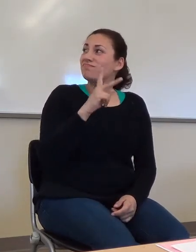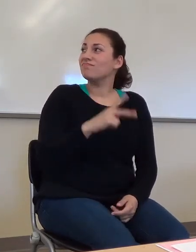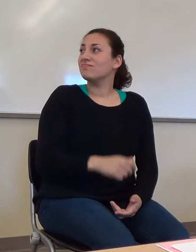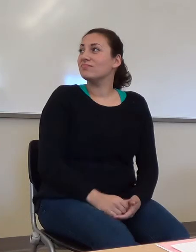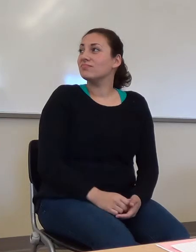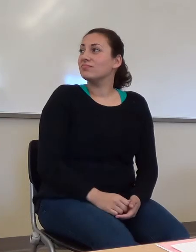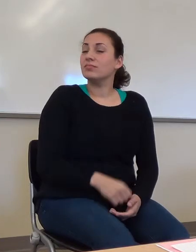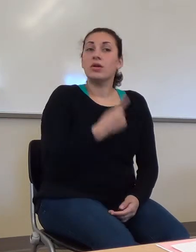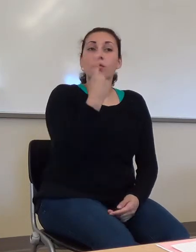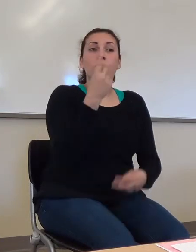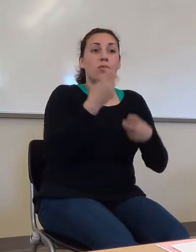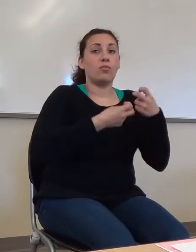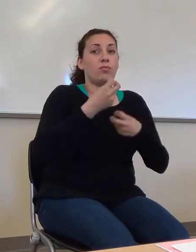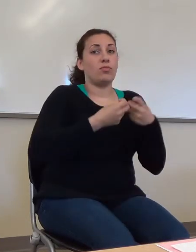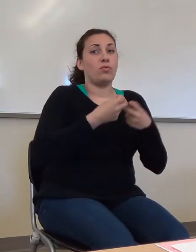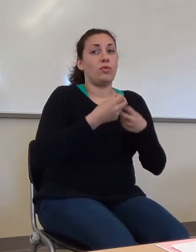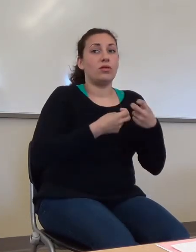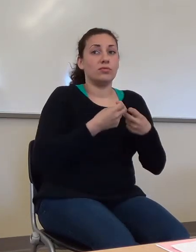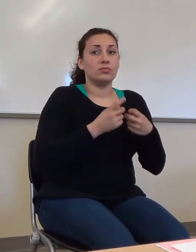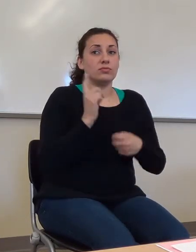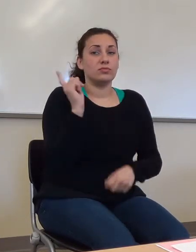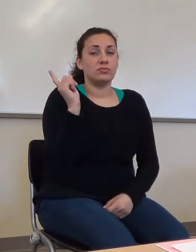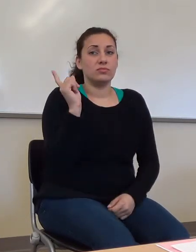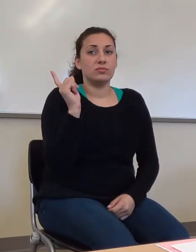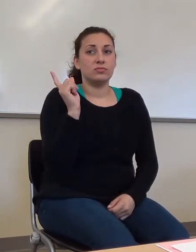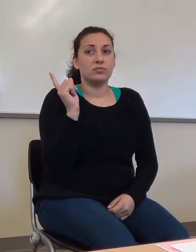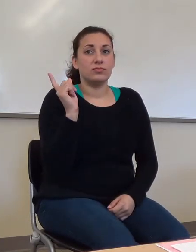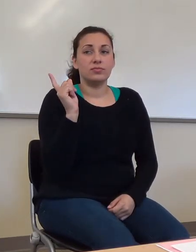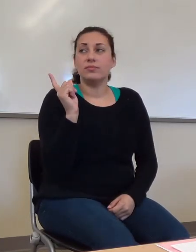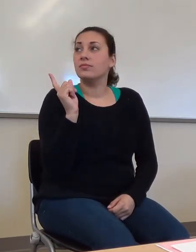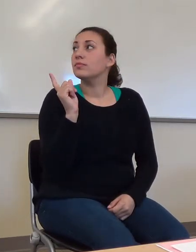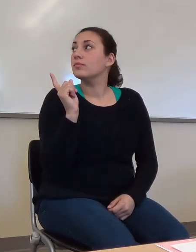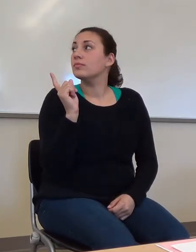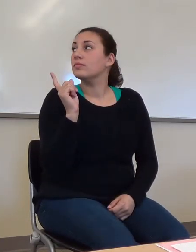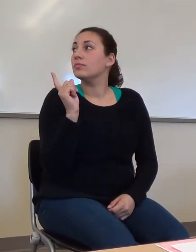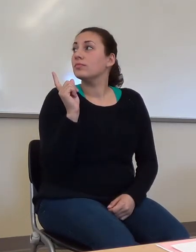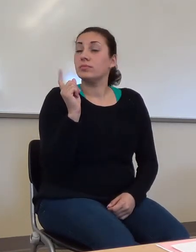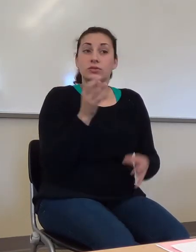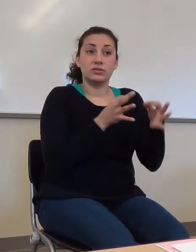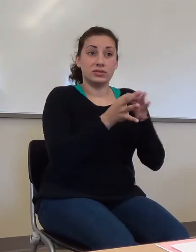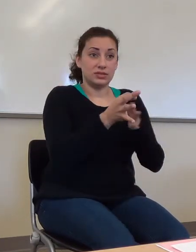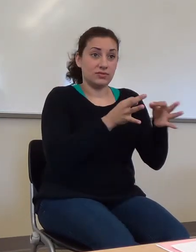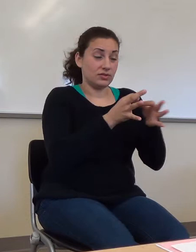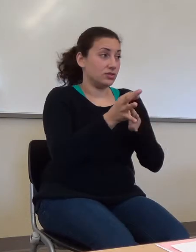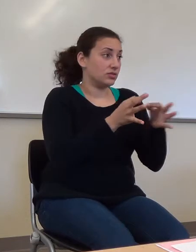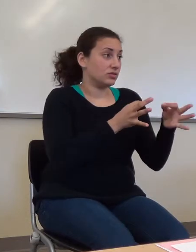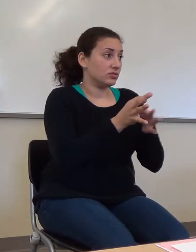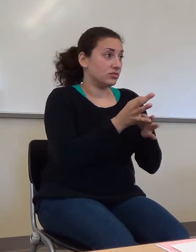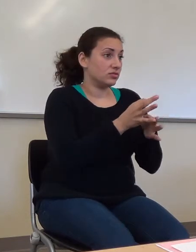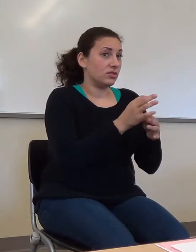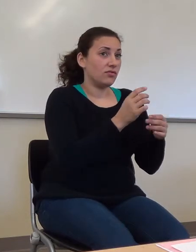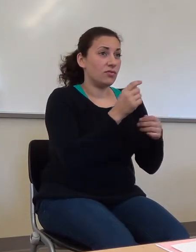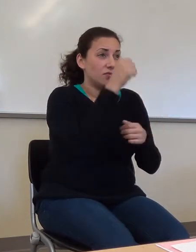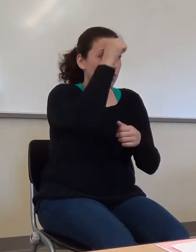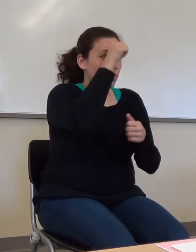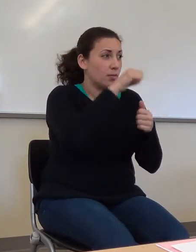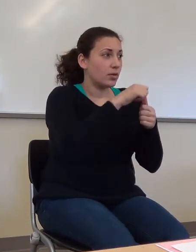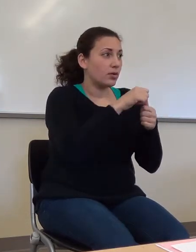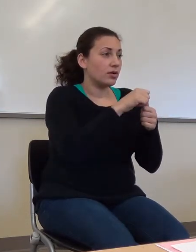of the problems with this one. There was a definition with these first two, there